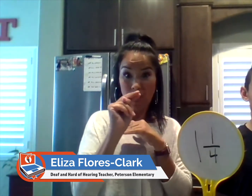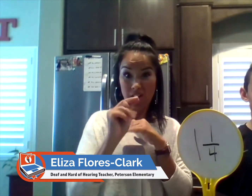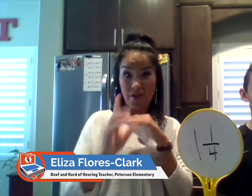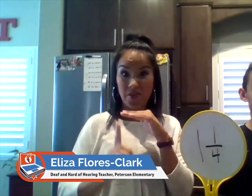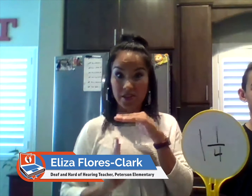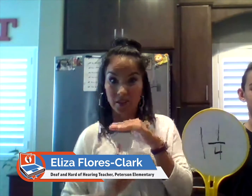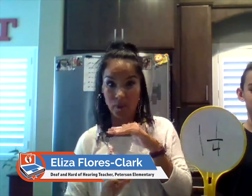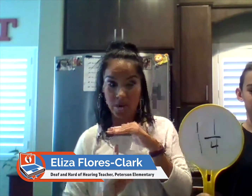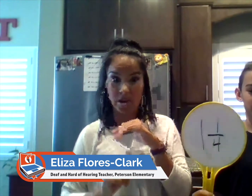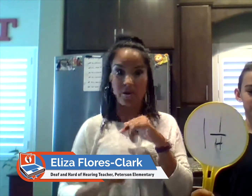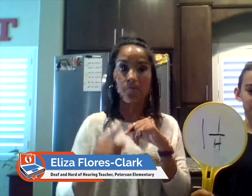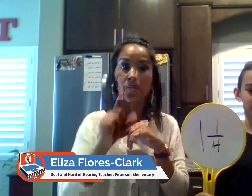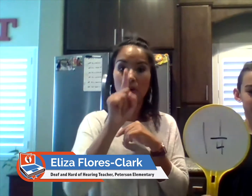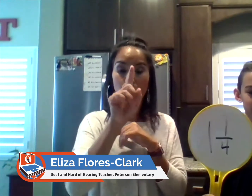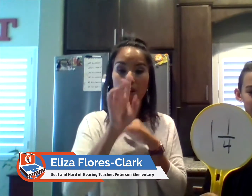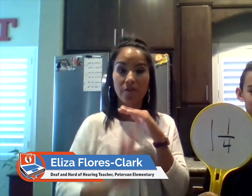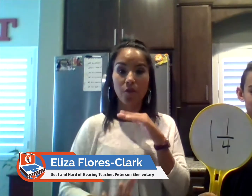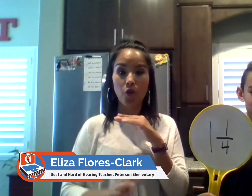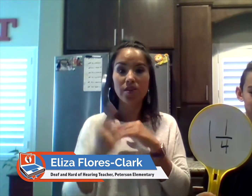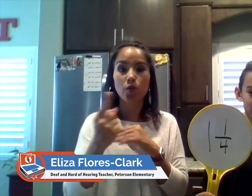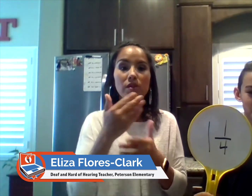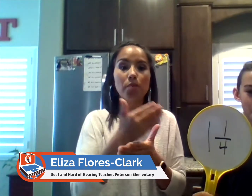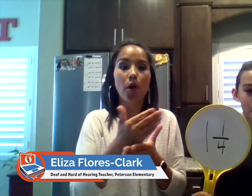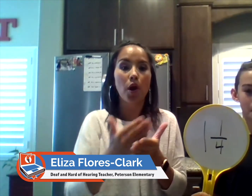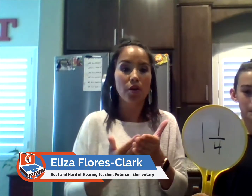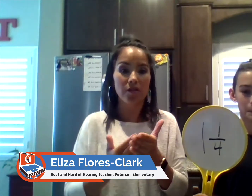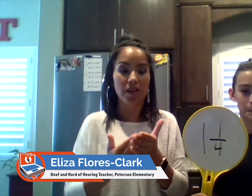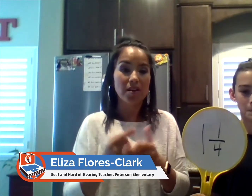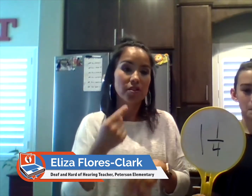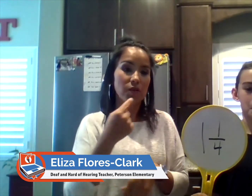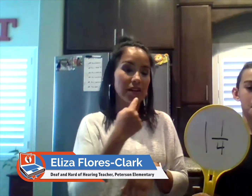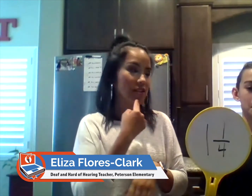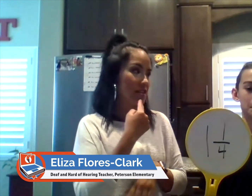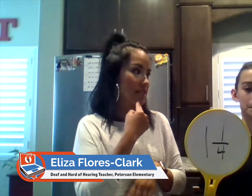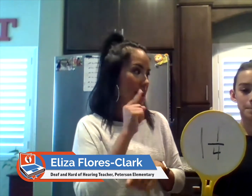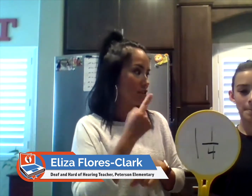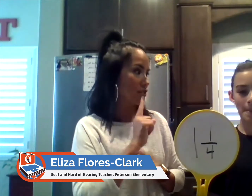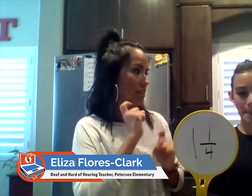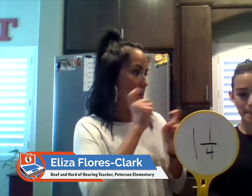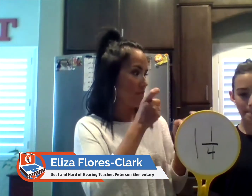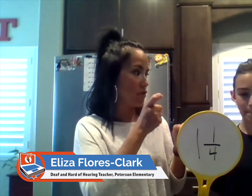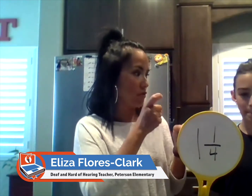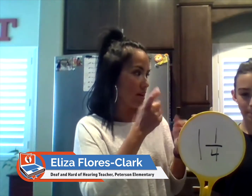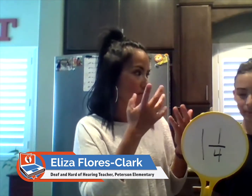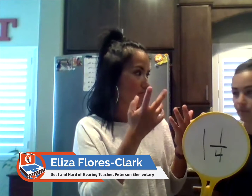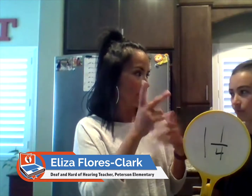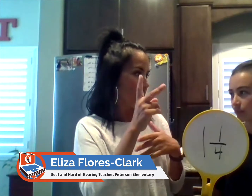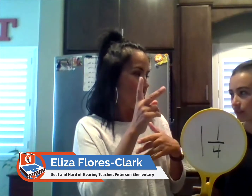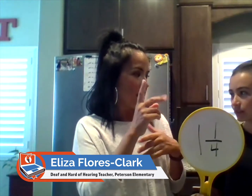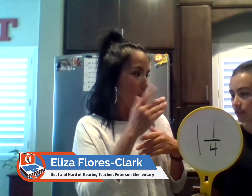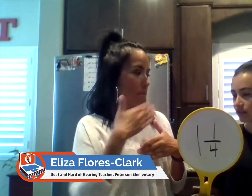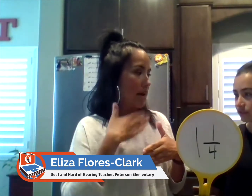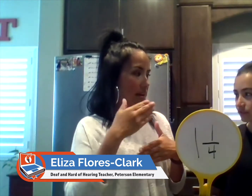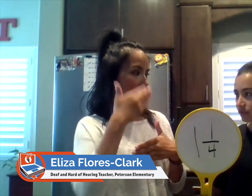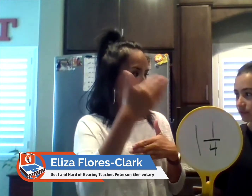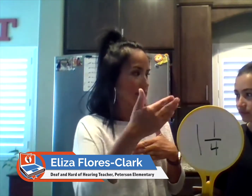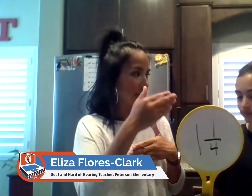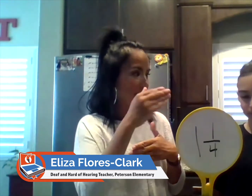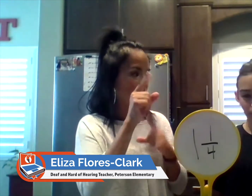and the denominator. 1/4 is only part of it. So I just actually gave you my next